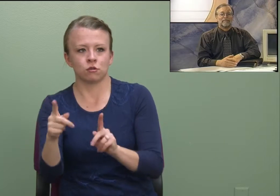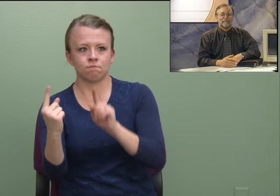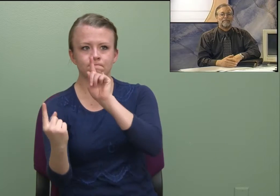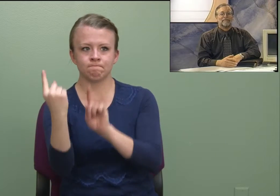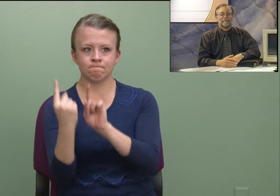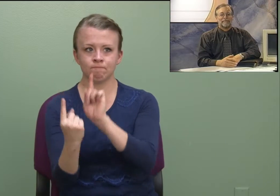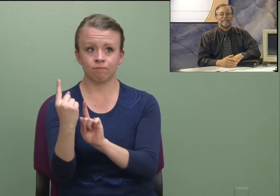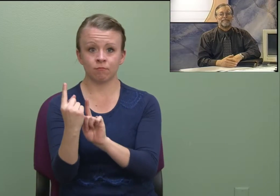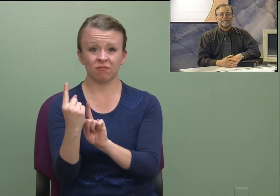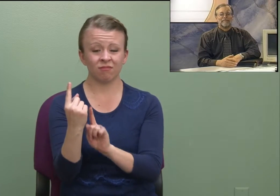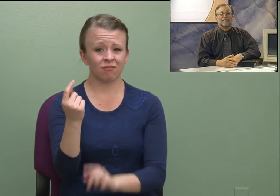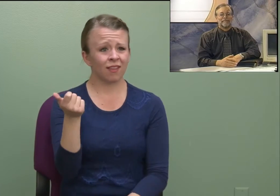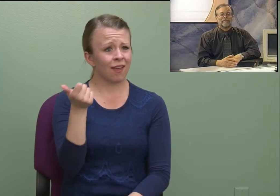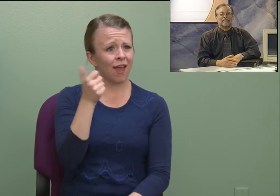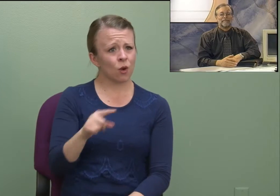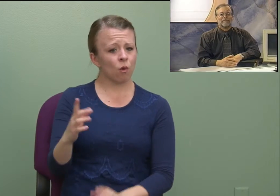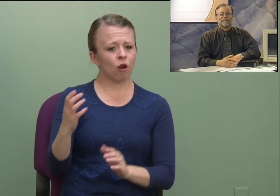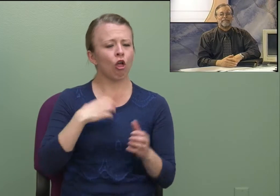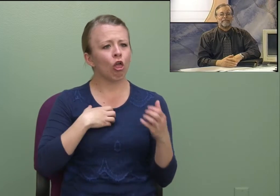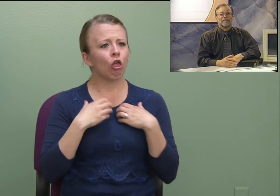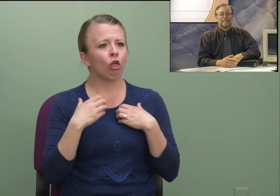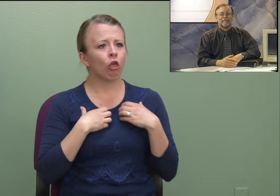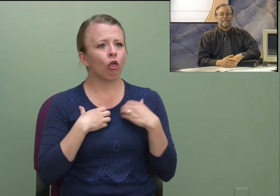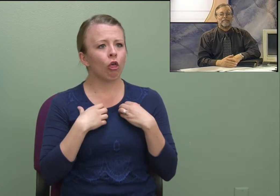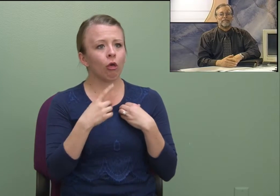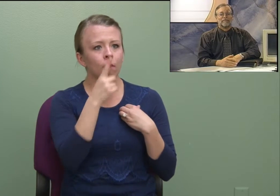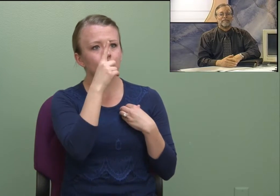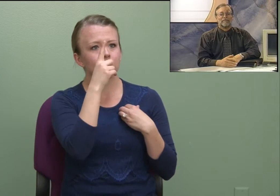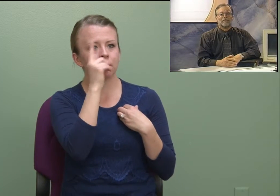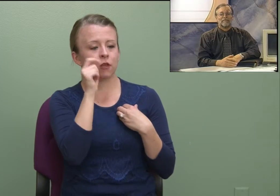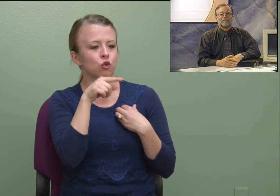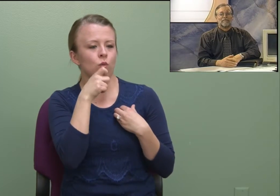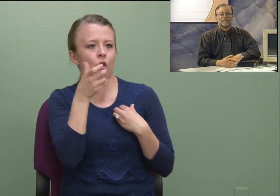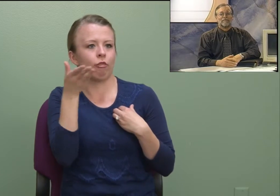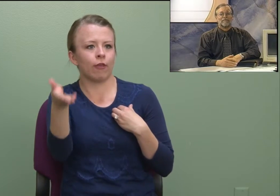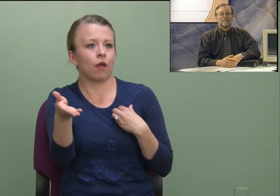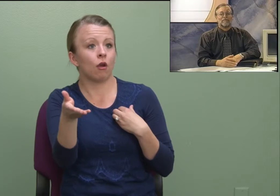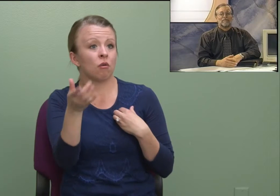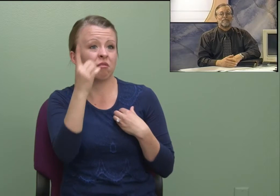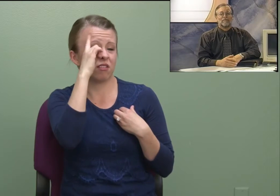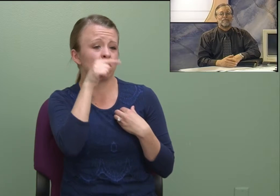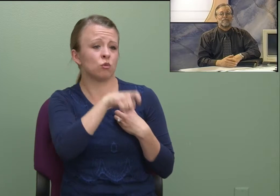Did anyone complain that you should go down there in person?